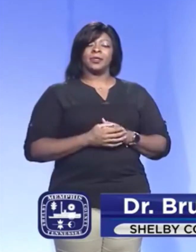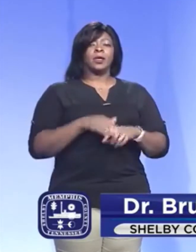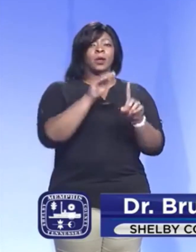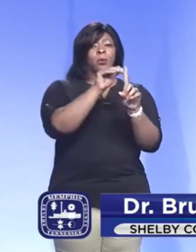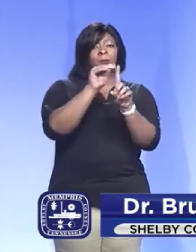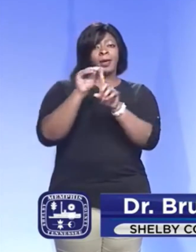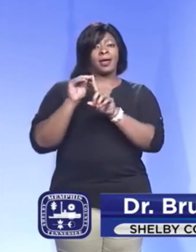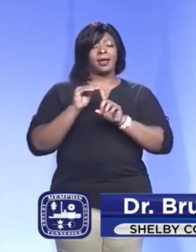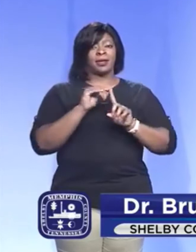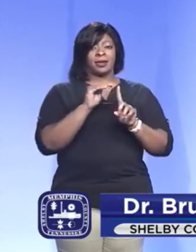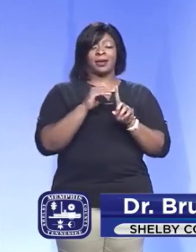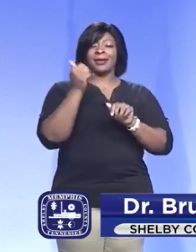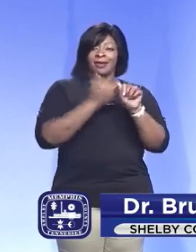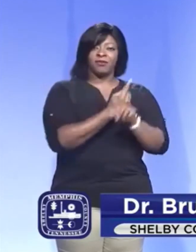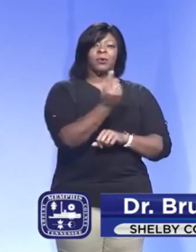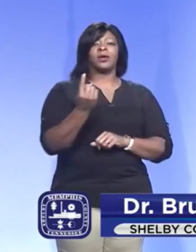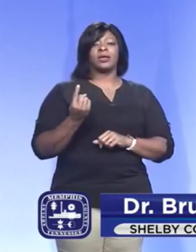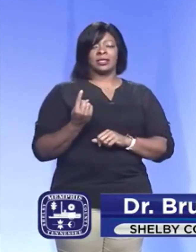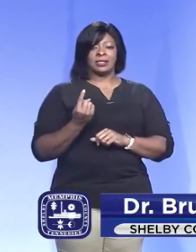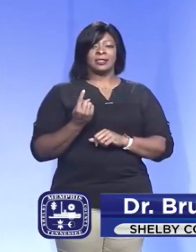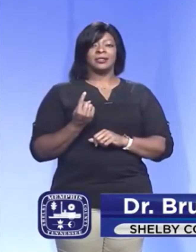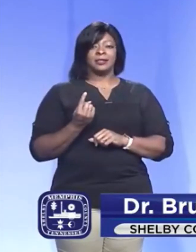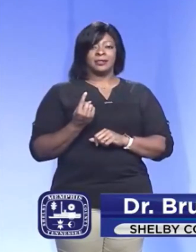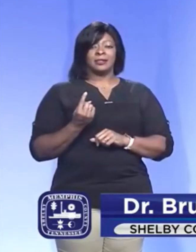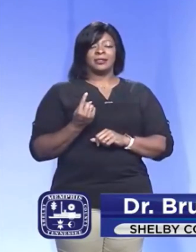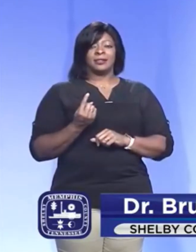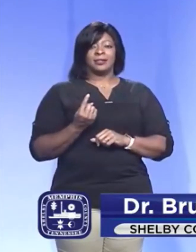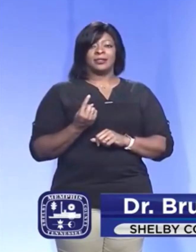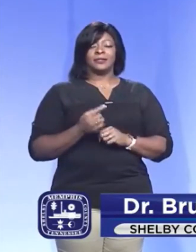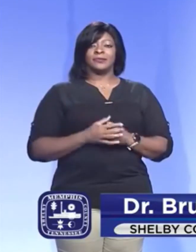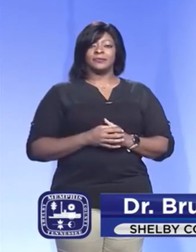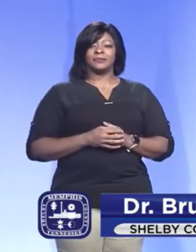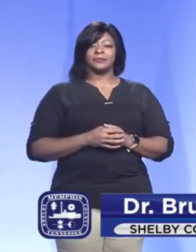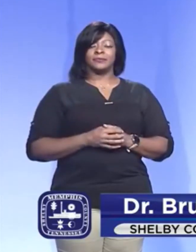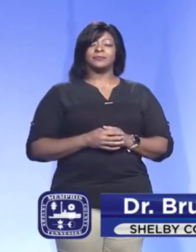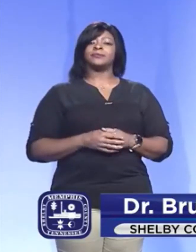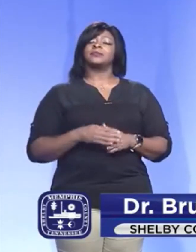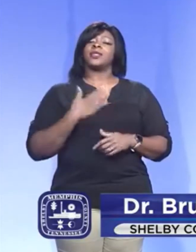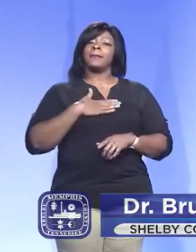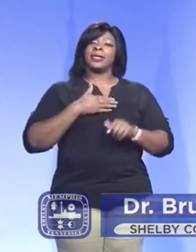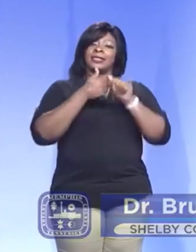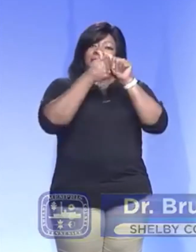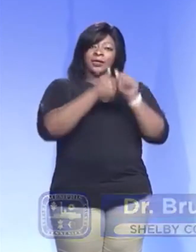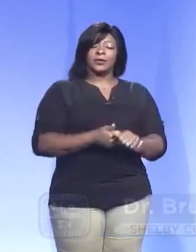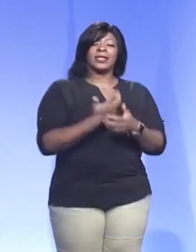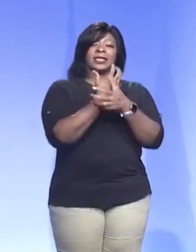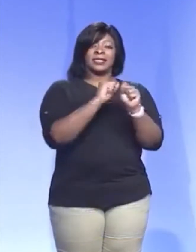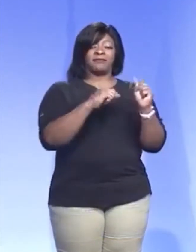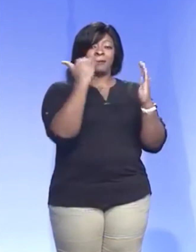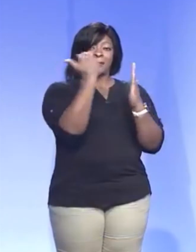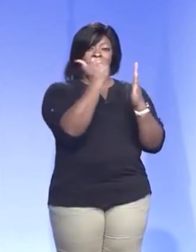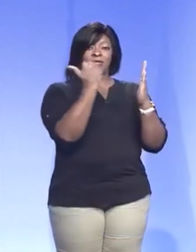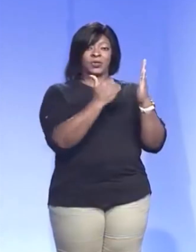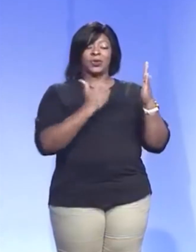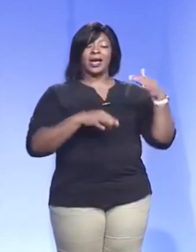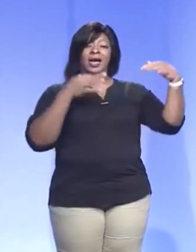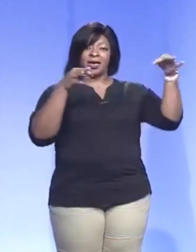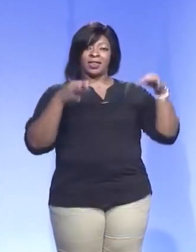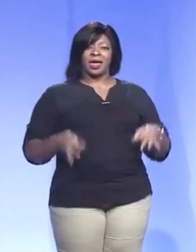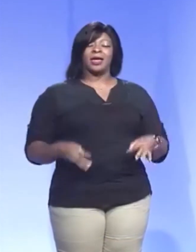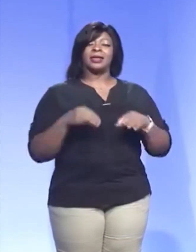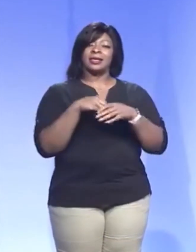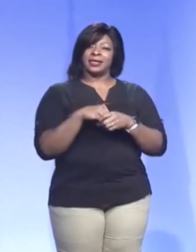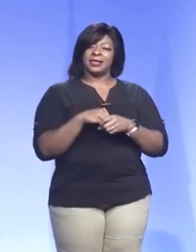remind everyone to adhere to the safety measures outlined in